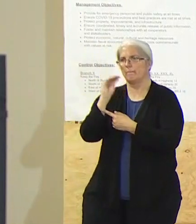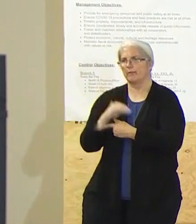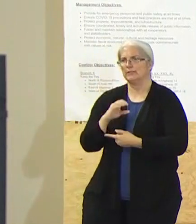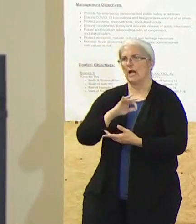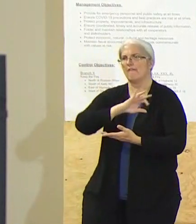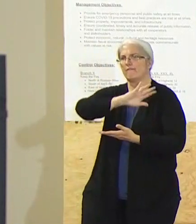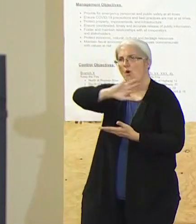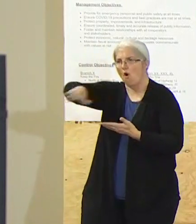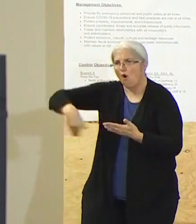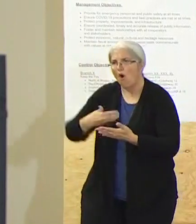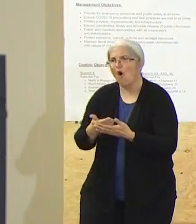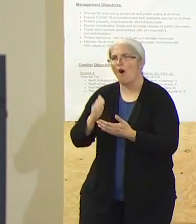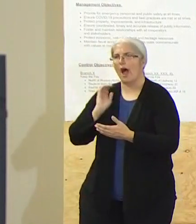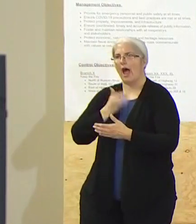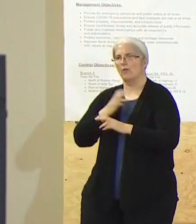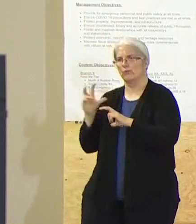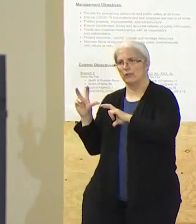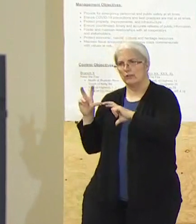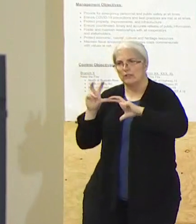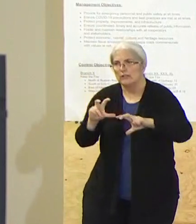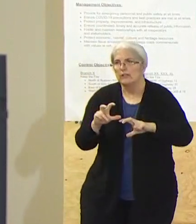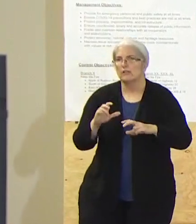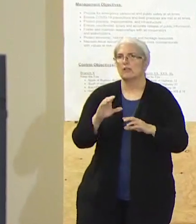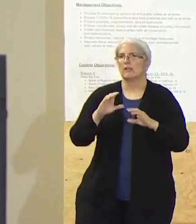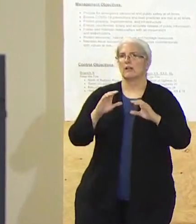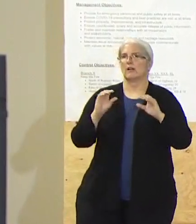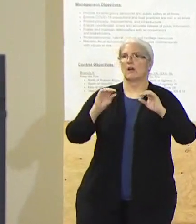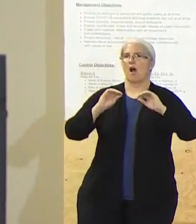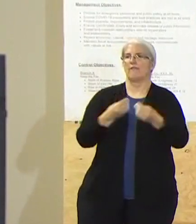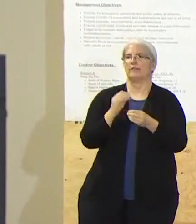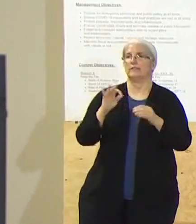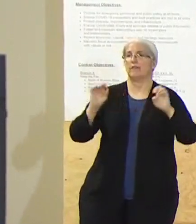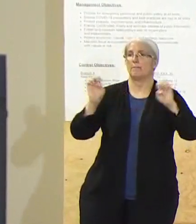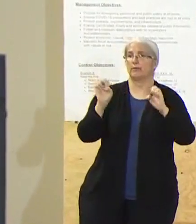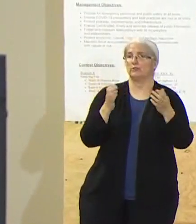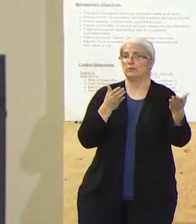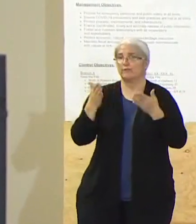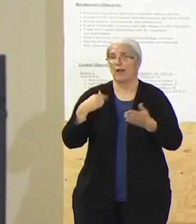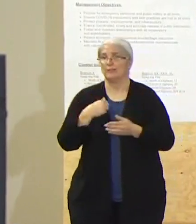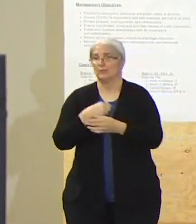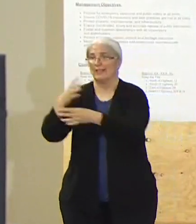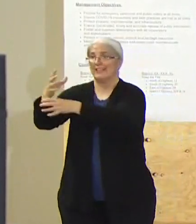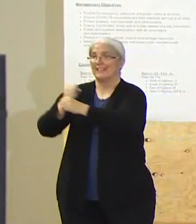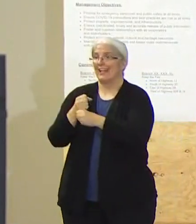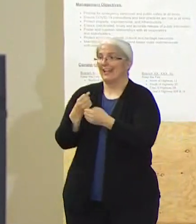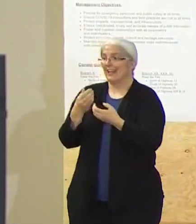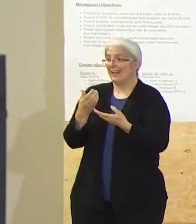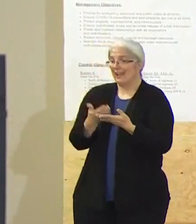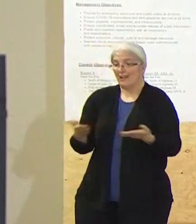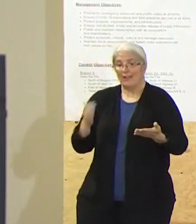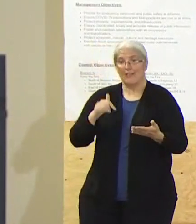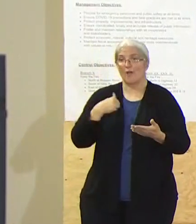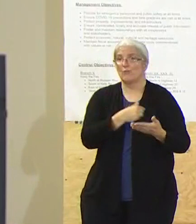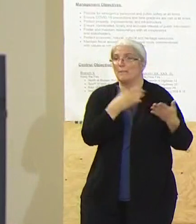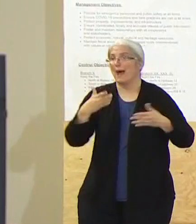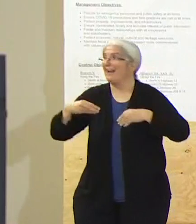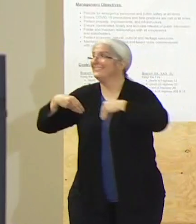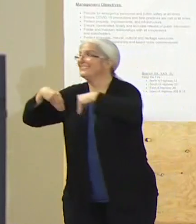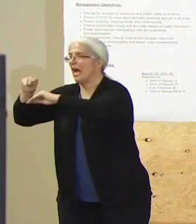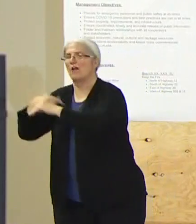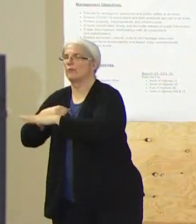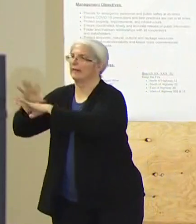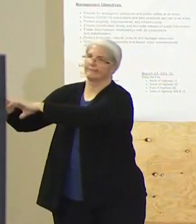deployed. We actually pulled off equipment that we were selling. We dusted that off, and we now are utilizing that equipment.